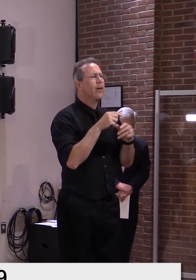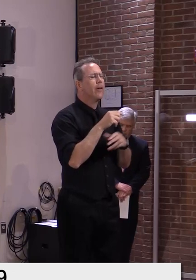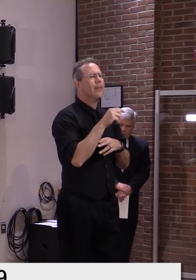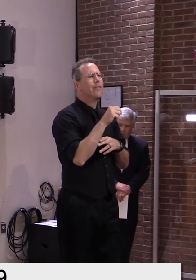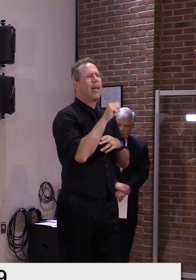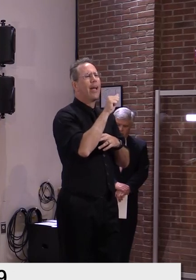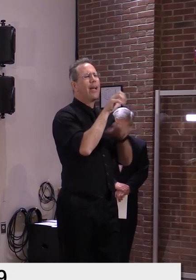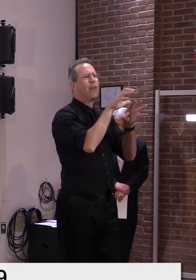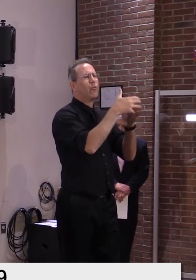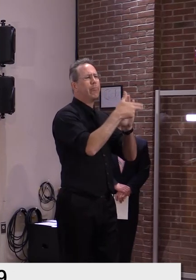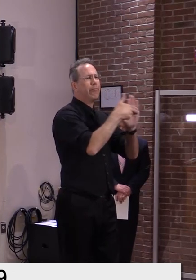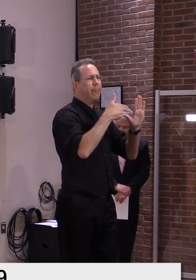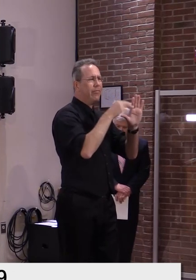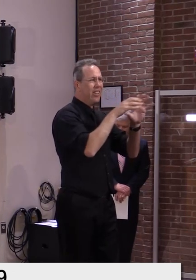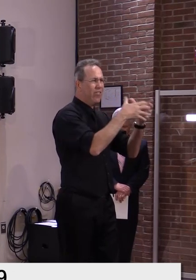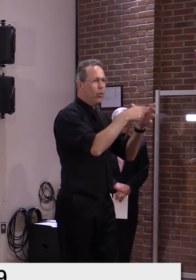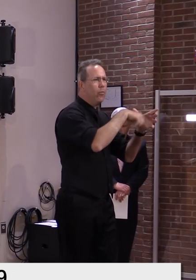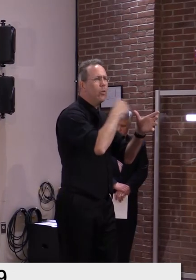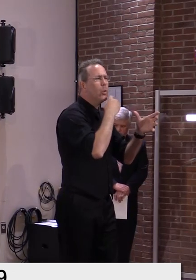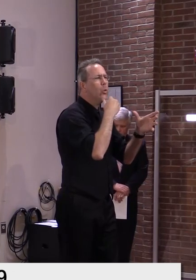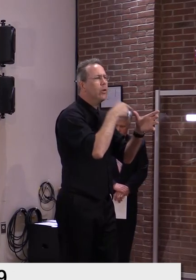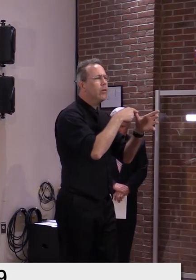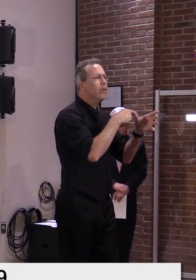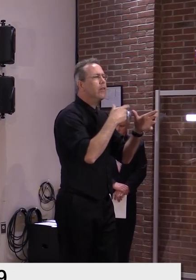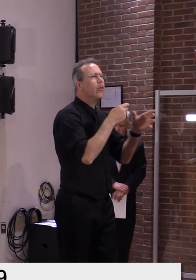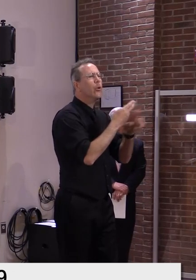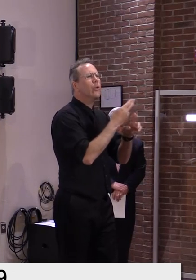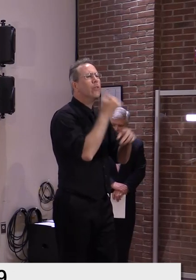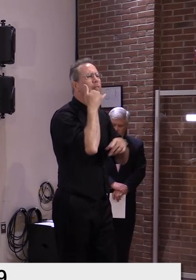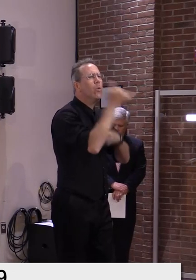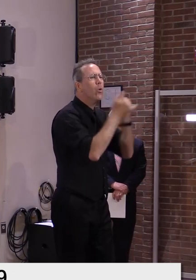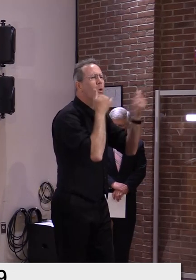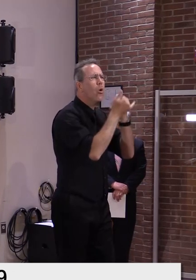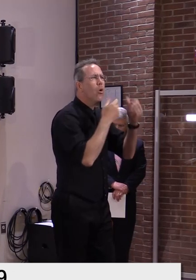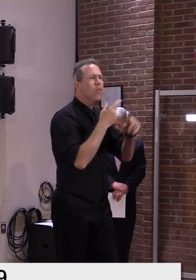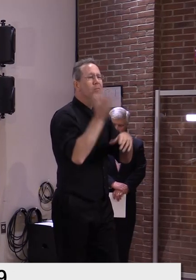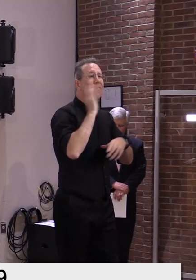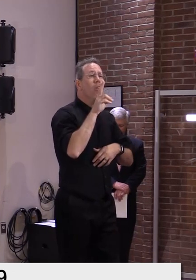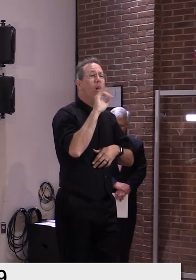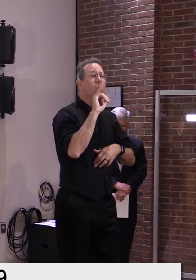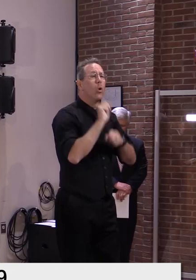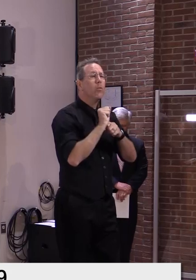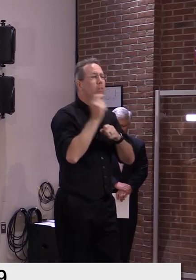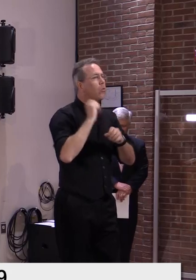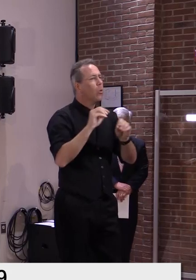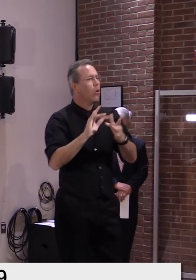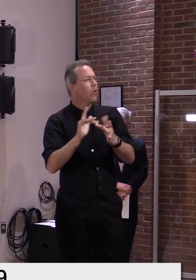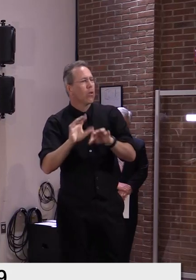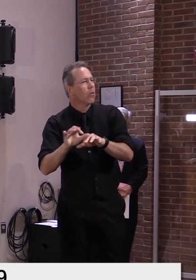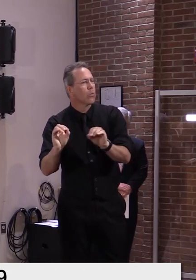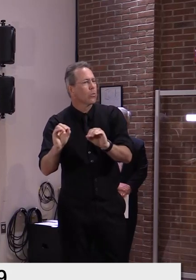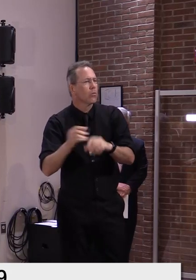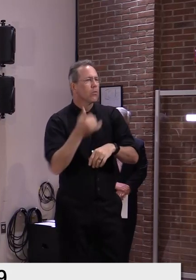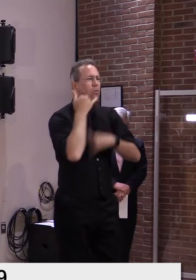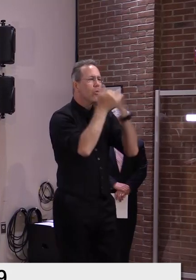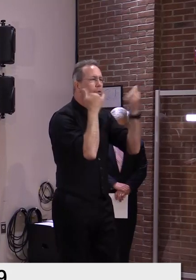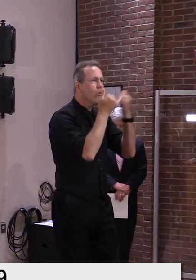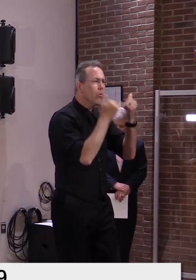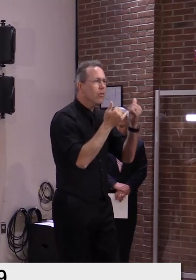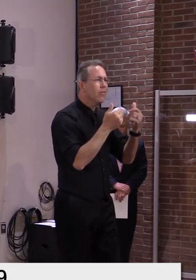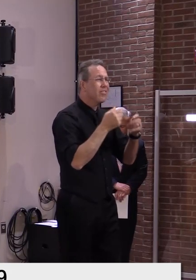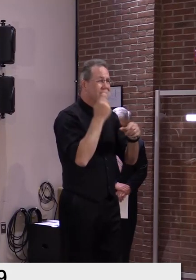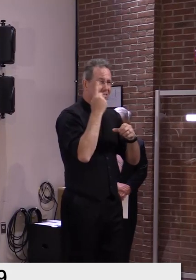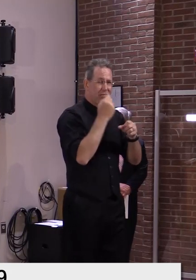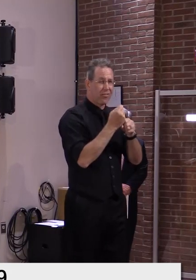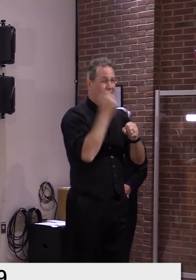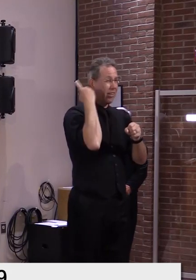phone through our automated system early on in the pandemic when our phone lines were getting overrun with calls. Once we were able to get our call